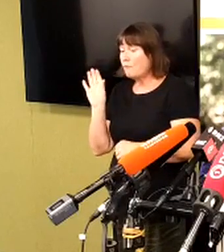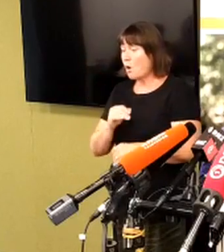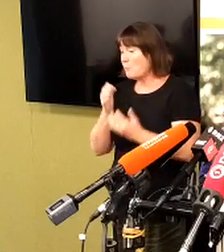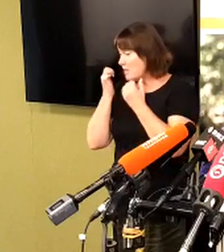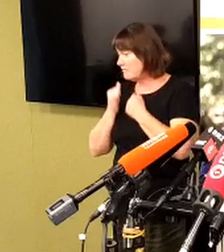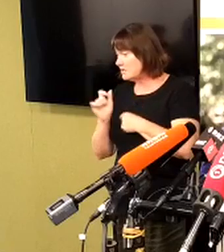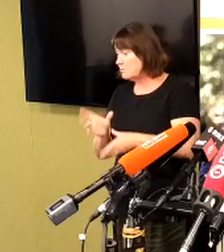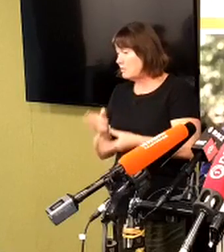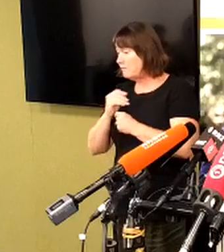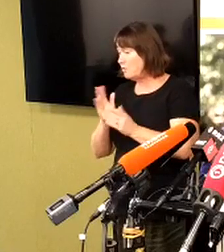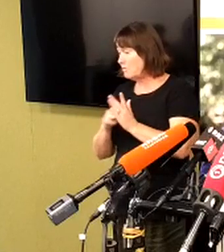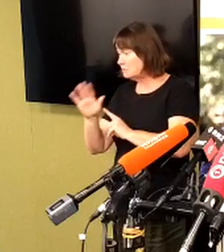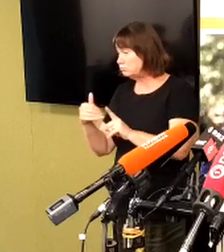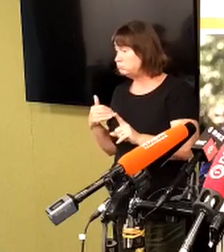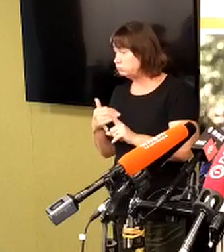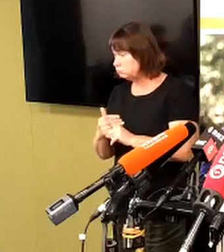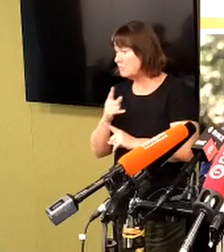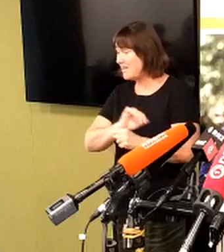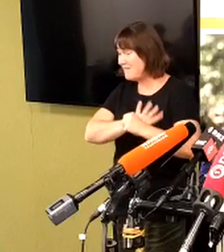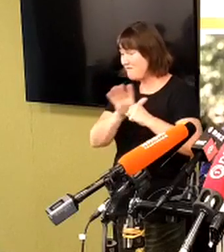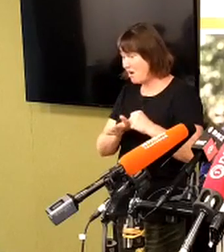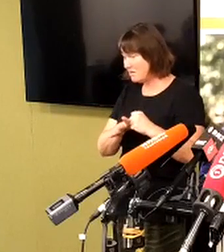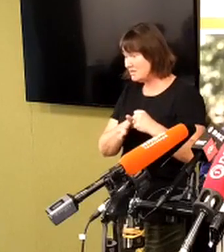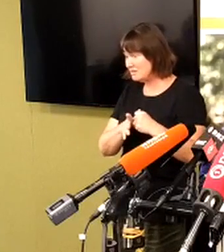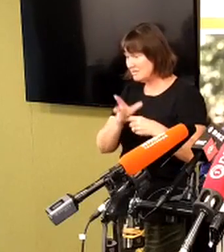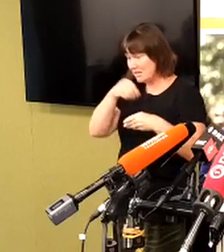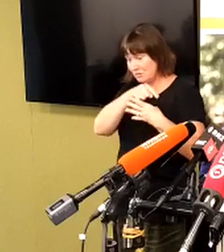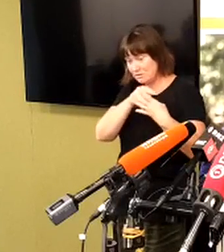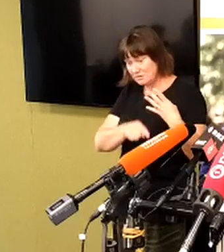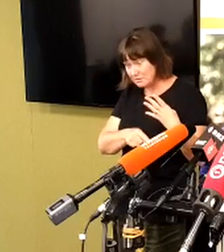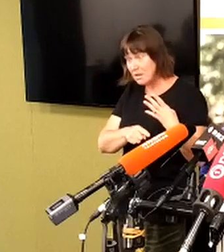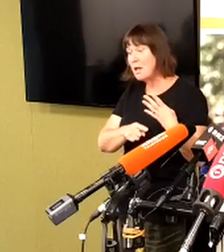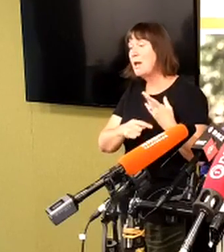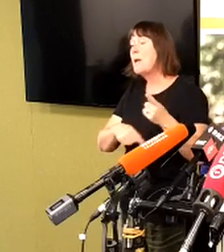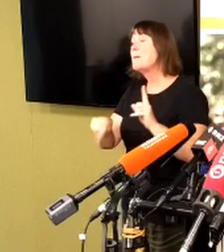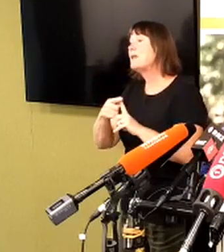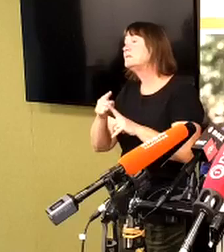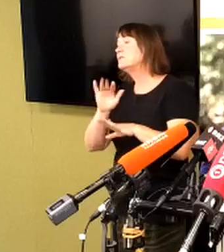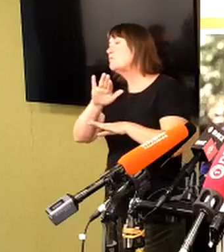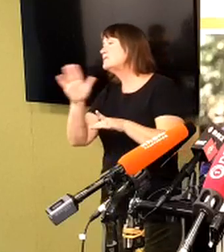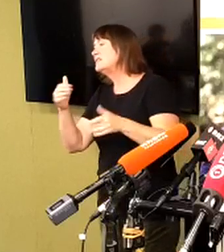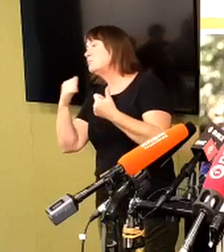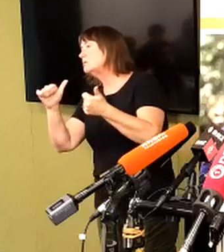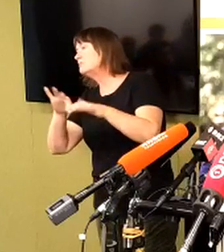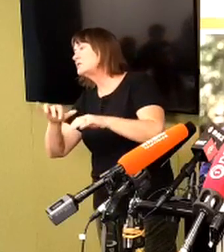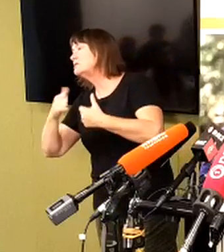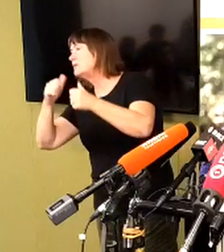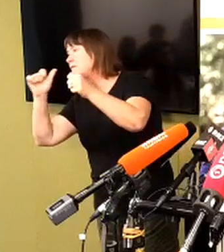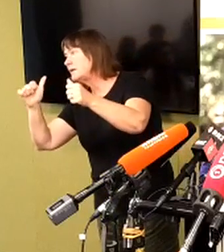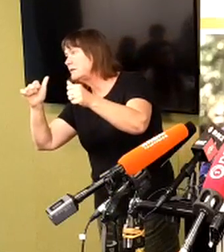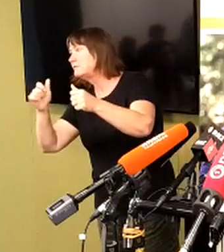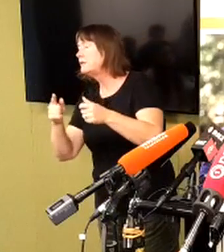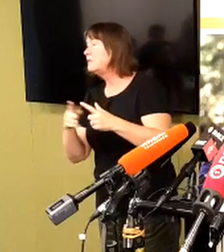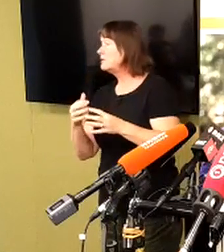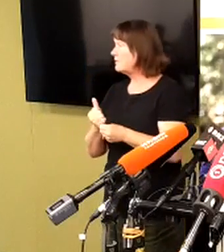the last month or two the characteristics of this virus and the effective actions that some jurisdictions have taken, like